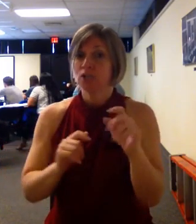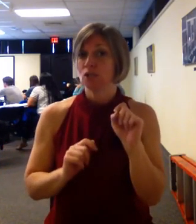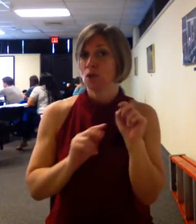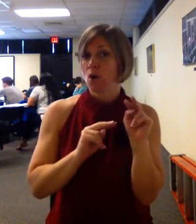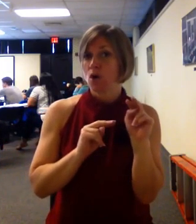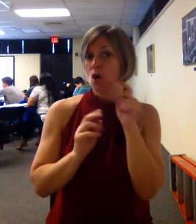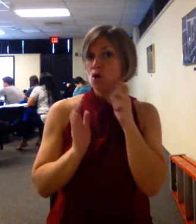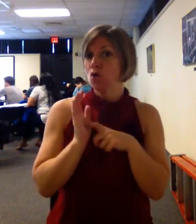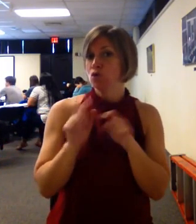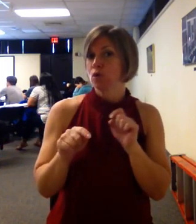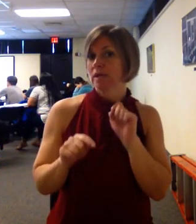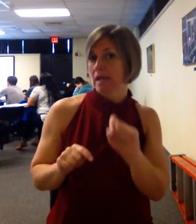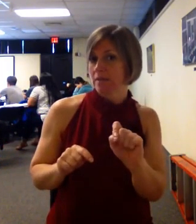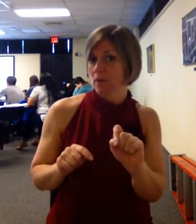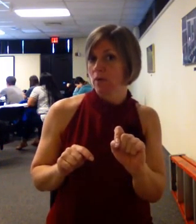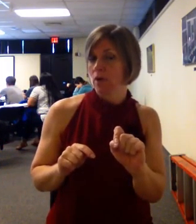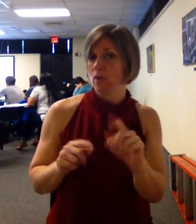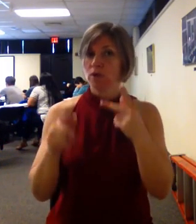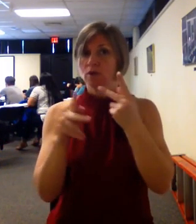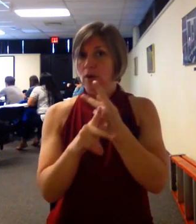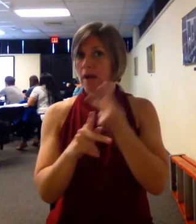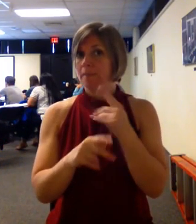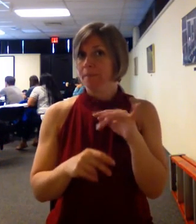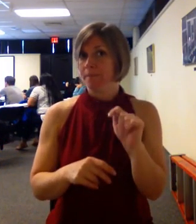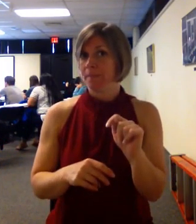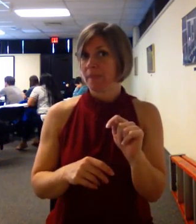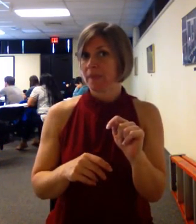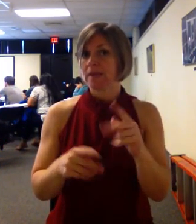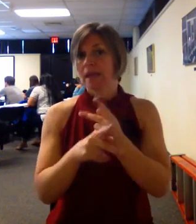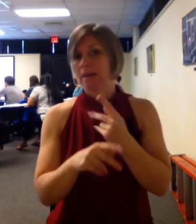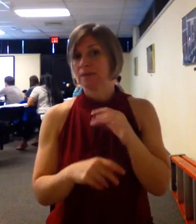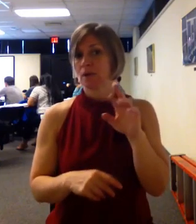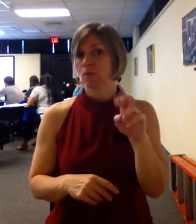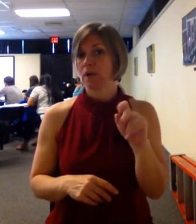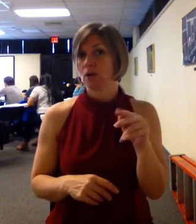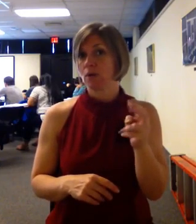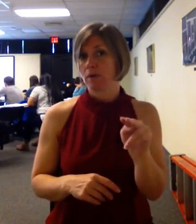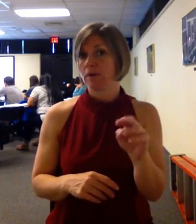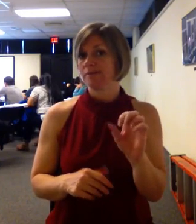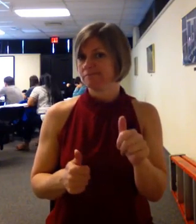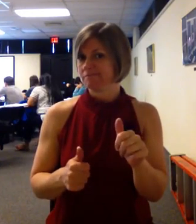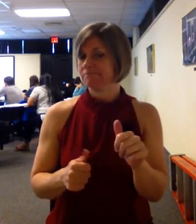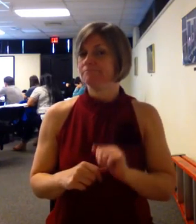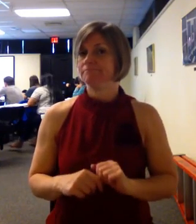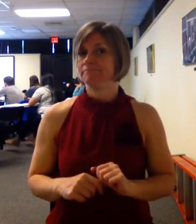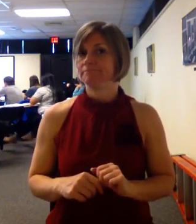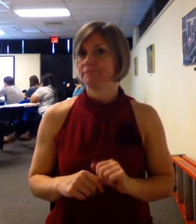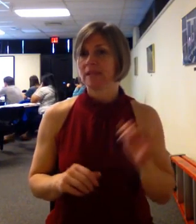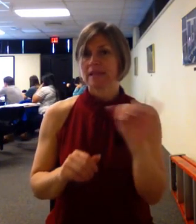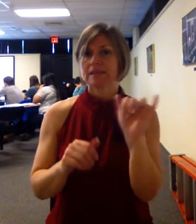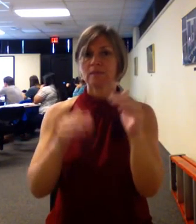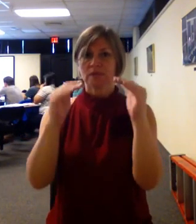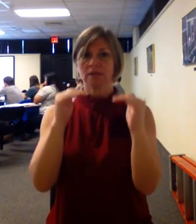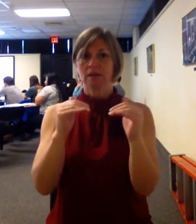you start taking it times the returns, like you do in the next one. So